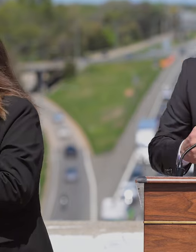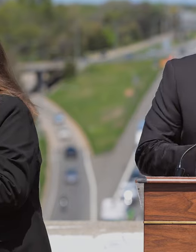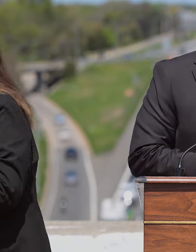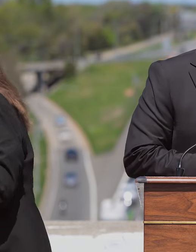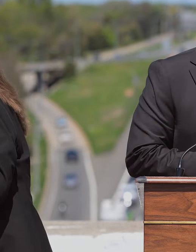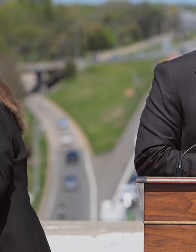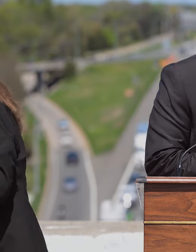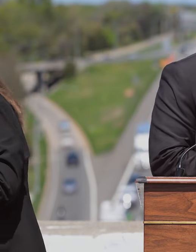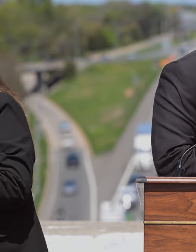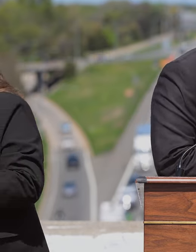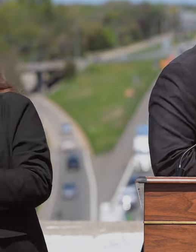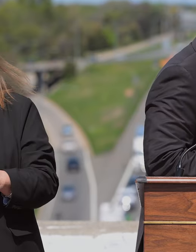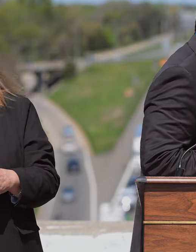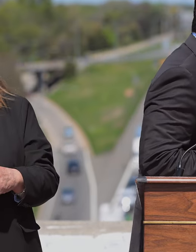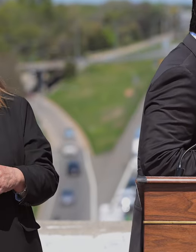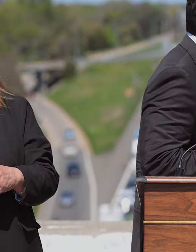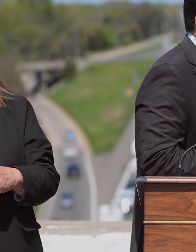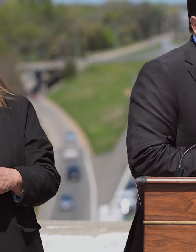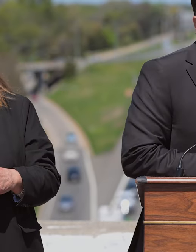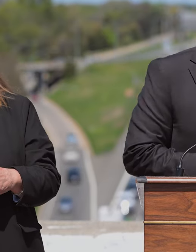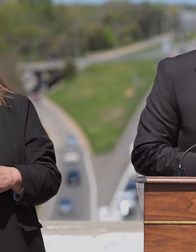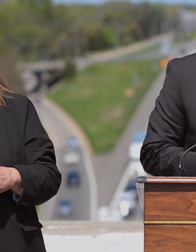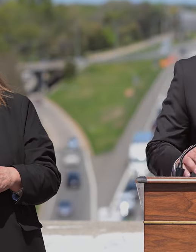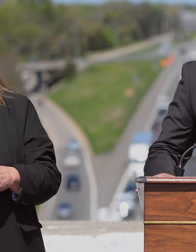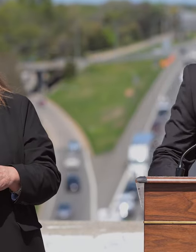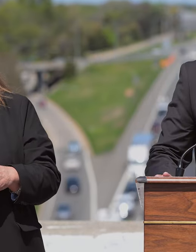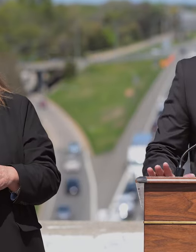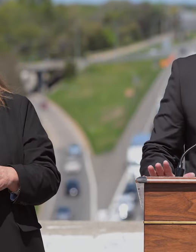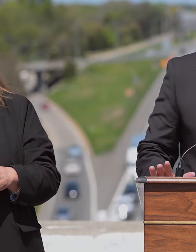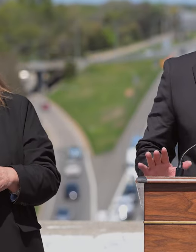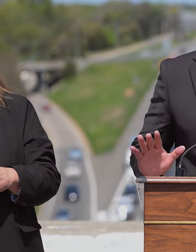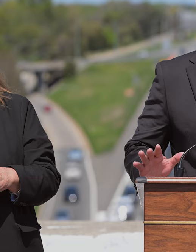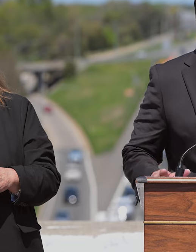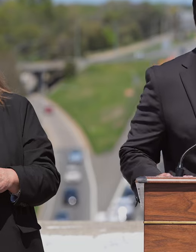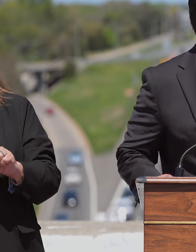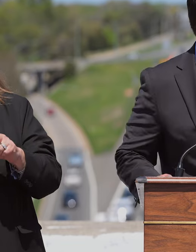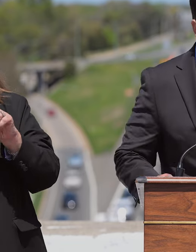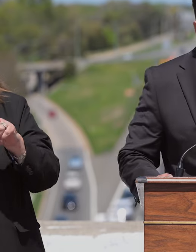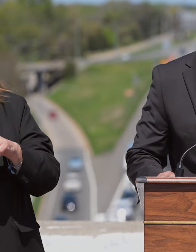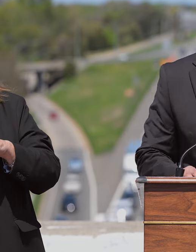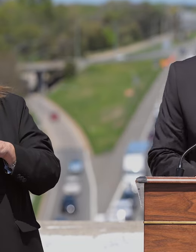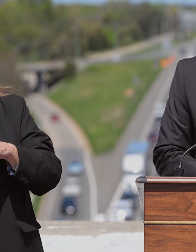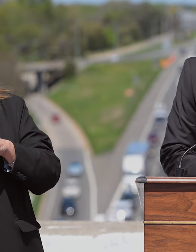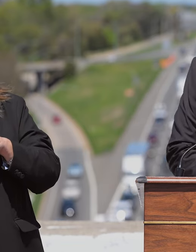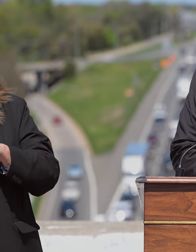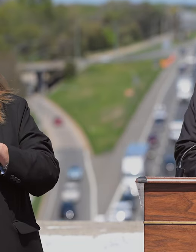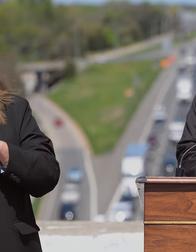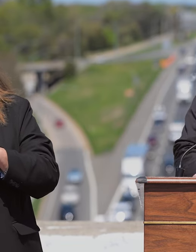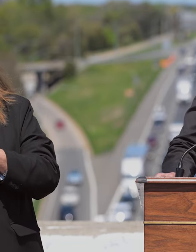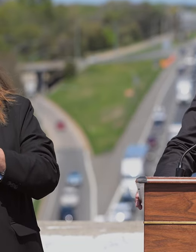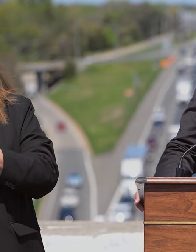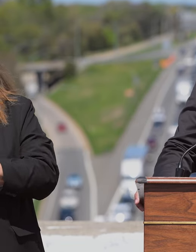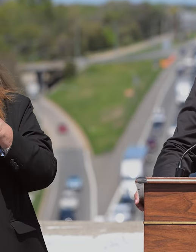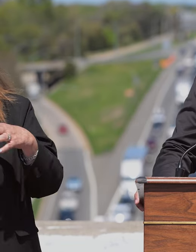way, is the Unity Ride. Okay, we get a chance to take a look at that. But please stay on this side of the orange barrels. And